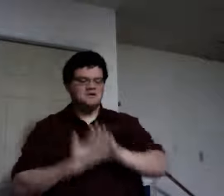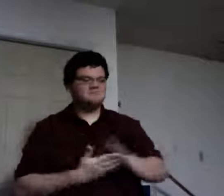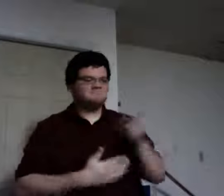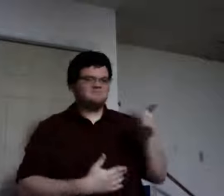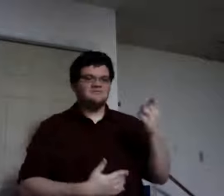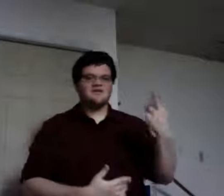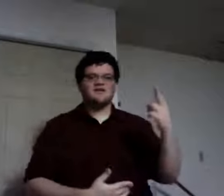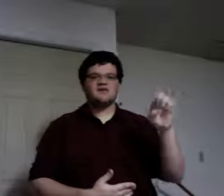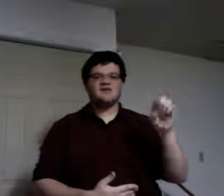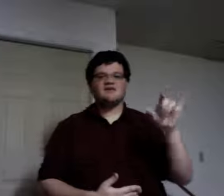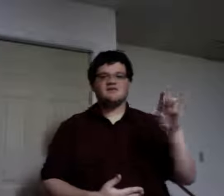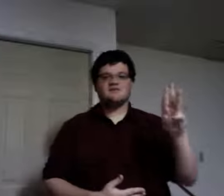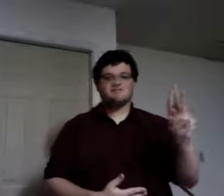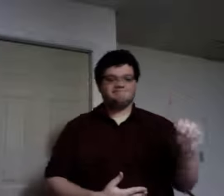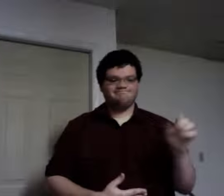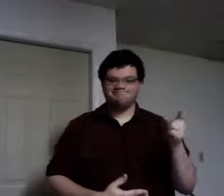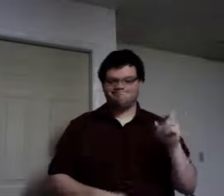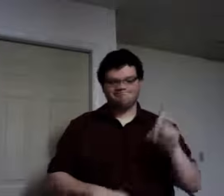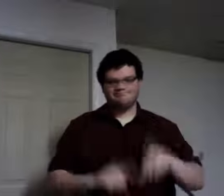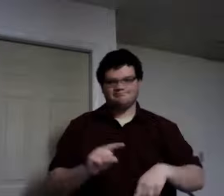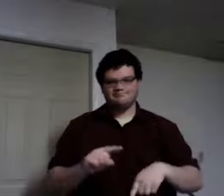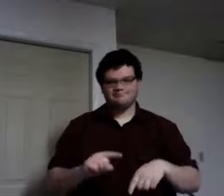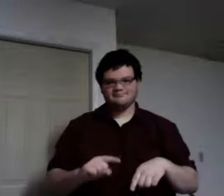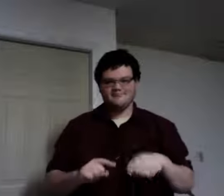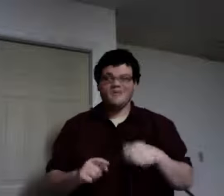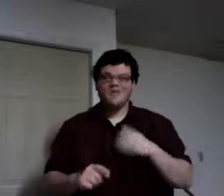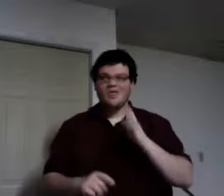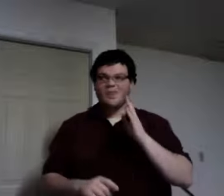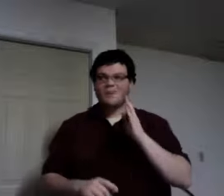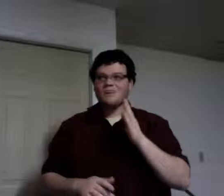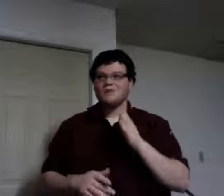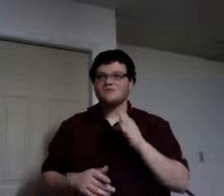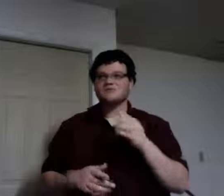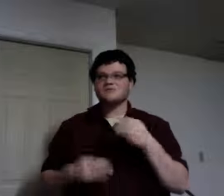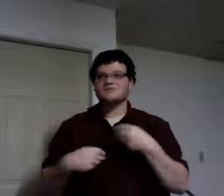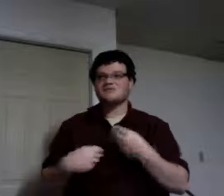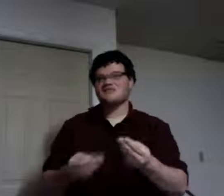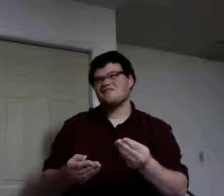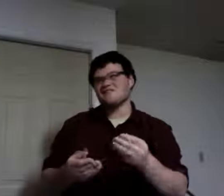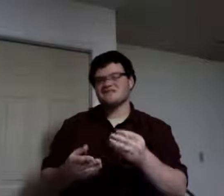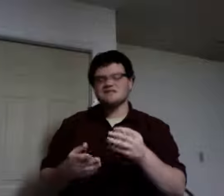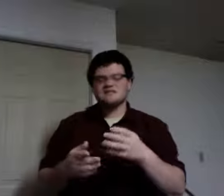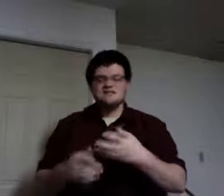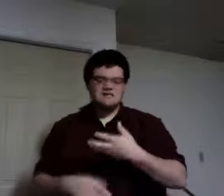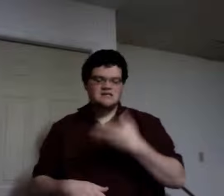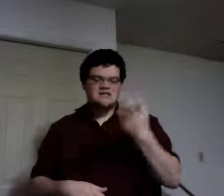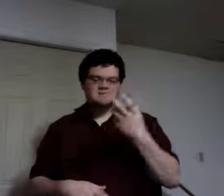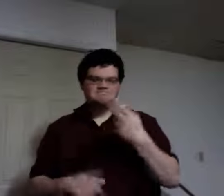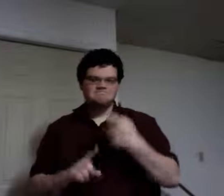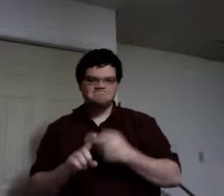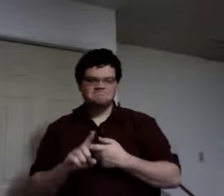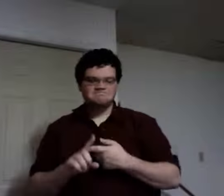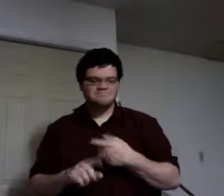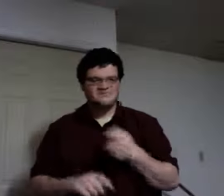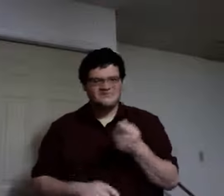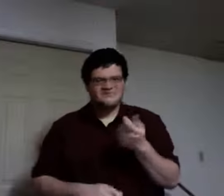stars that only fuse to this level, so they are generating some of their heat. Or there are even smaller objects that just get to the point there's a huge